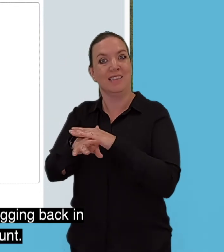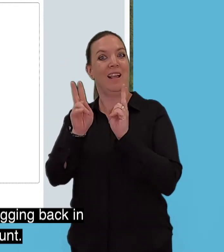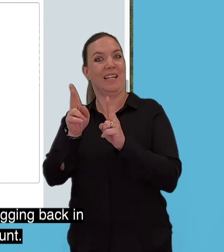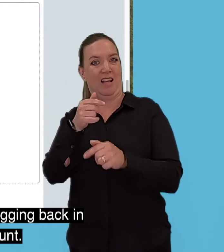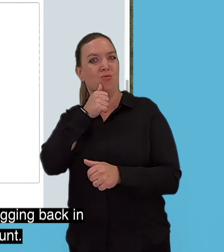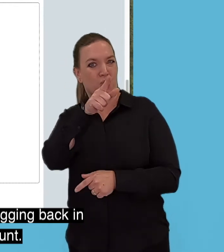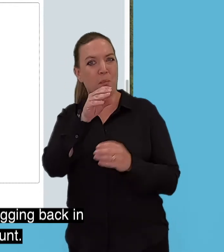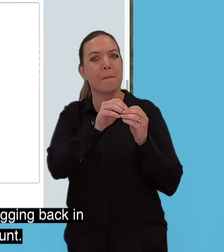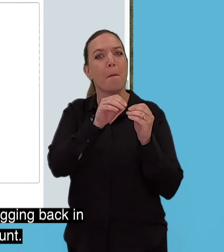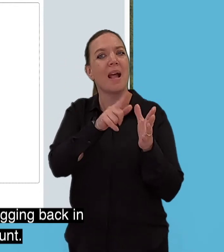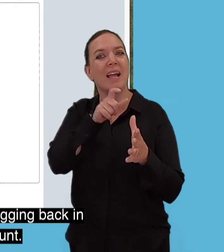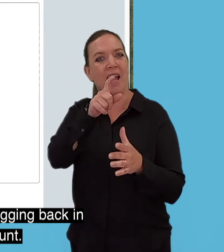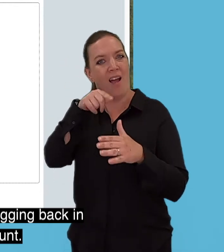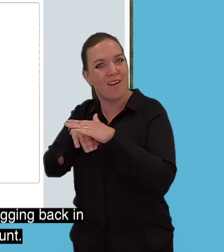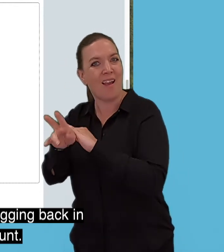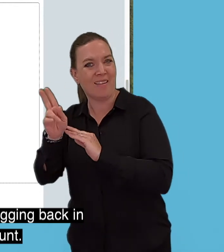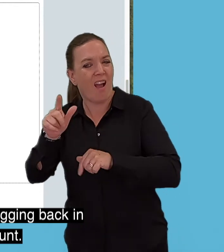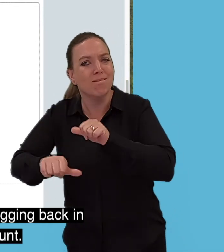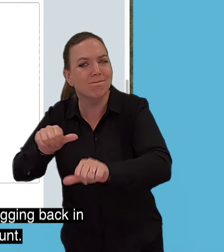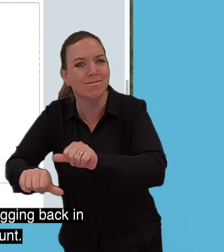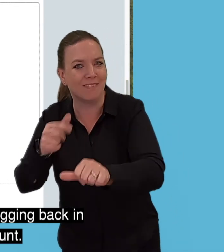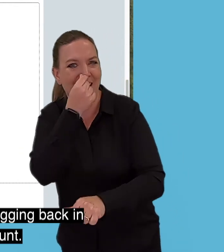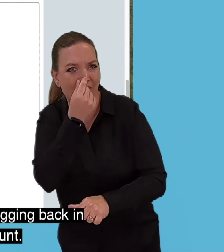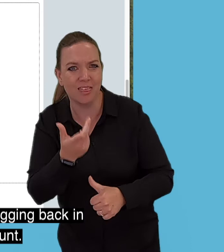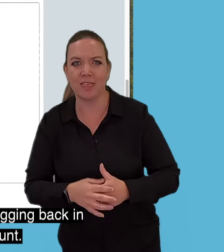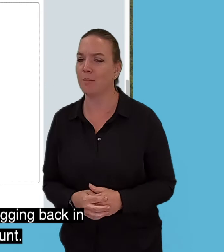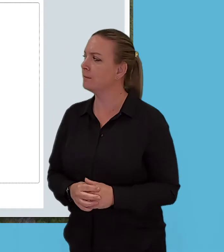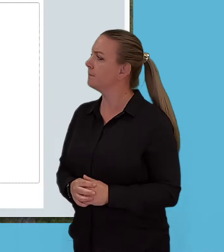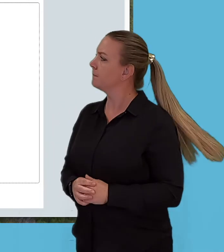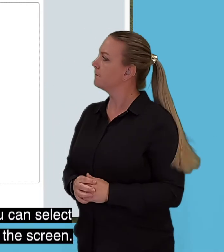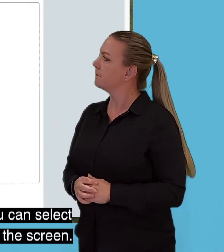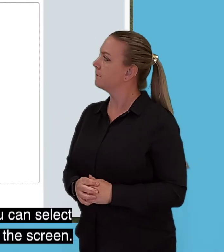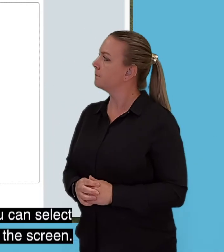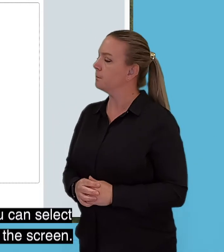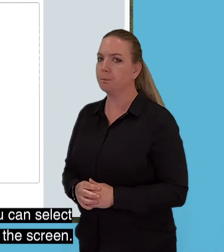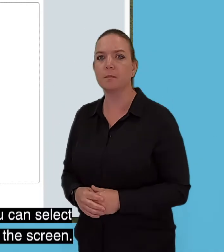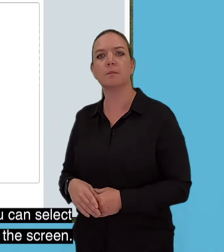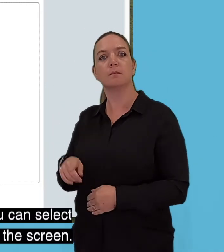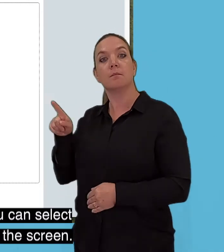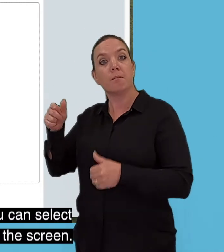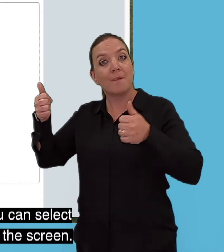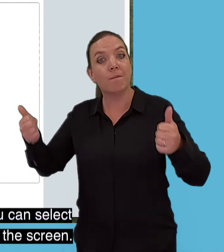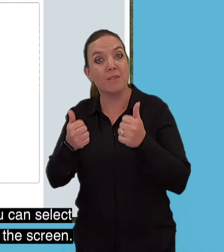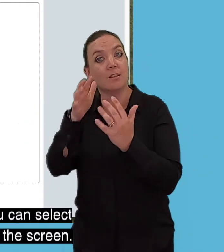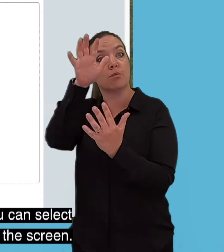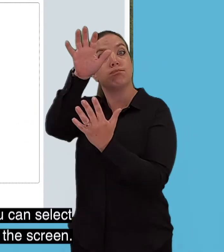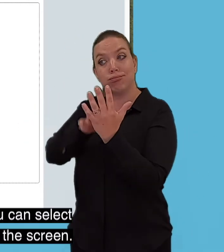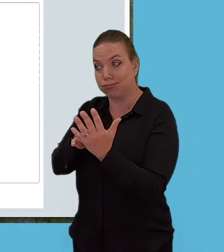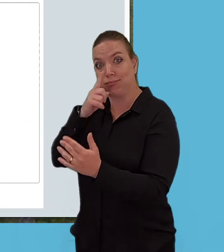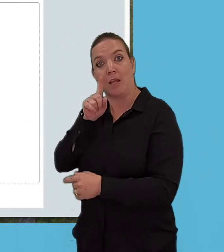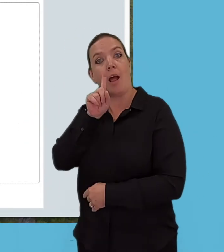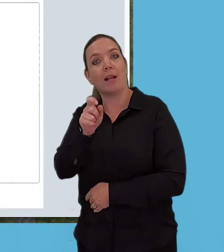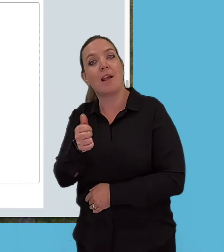My Birkbeck account. Once you finish this first page, you can select Next Page down at the bottom of the